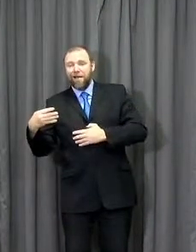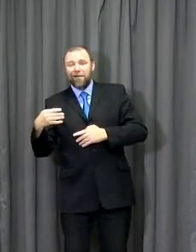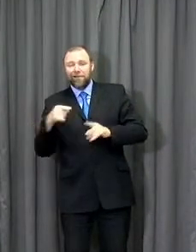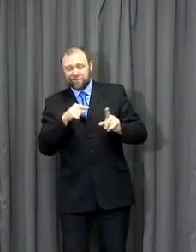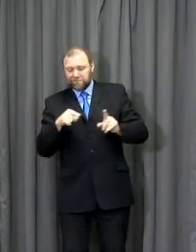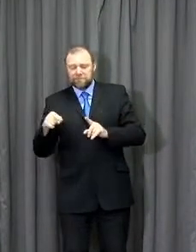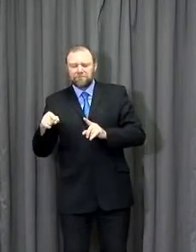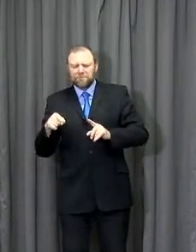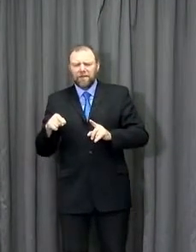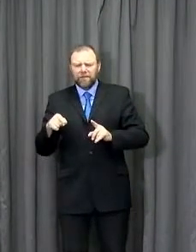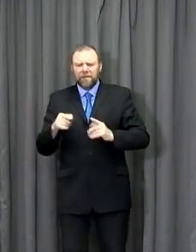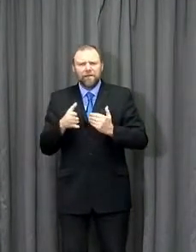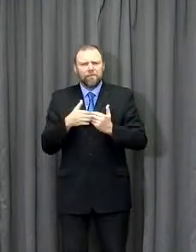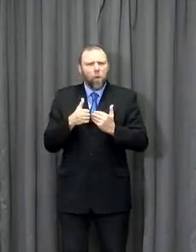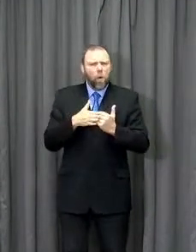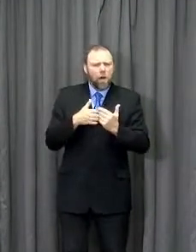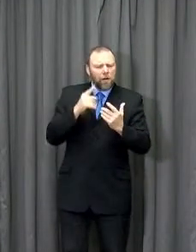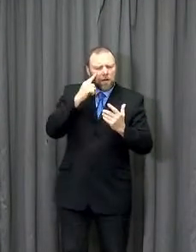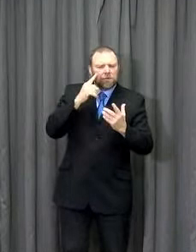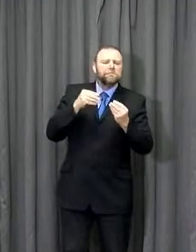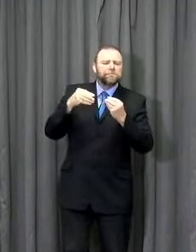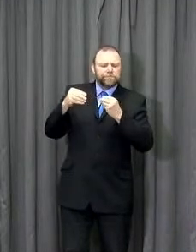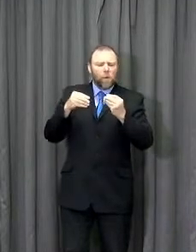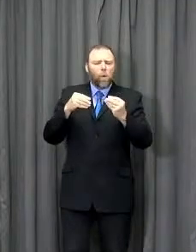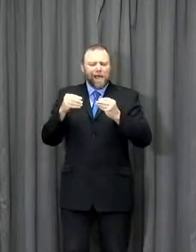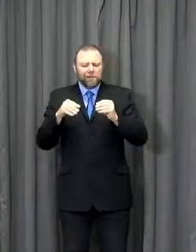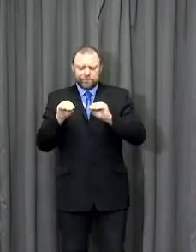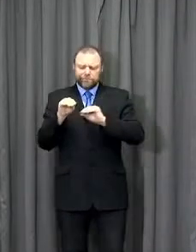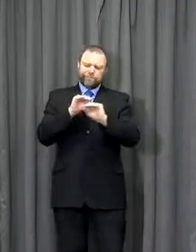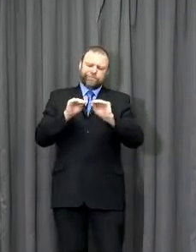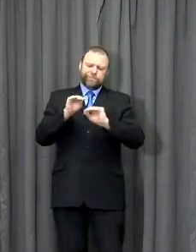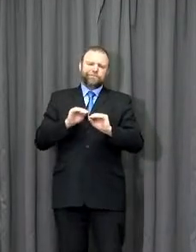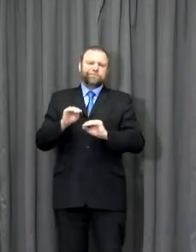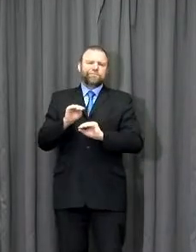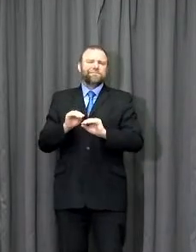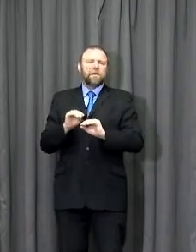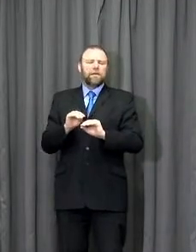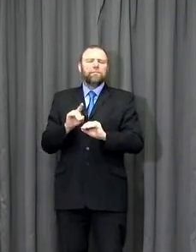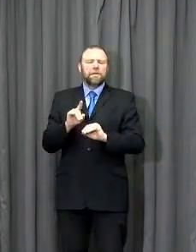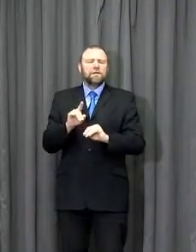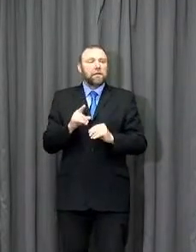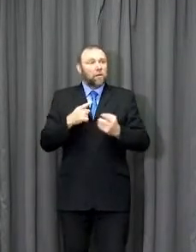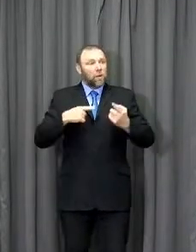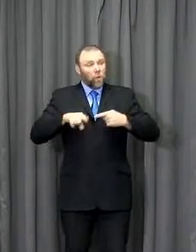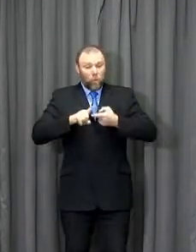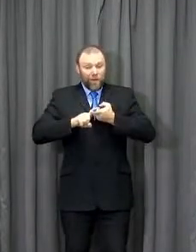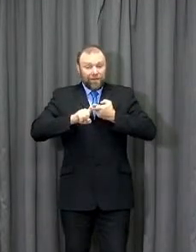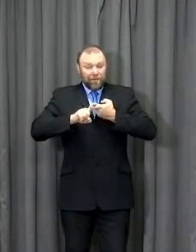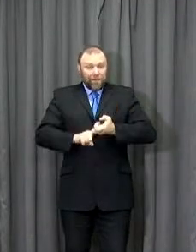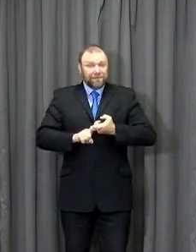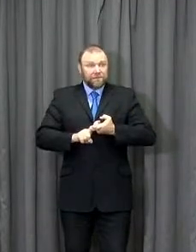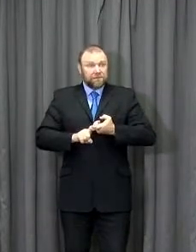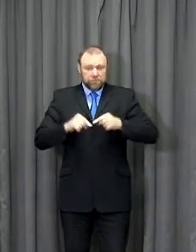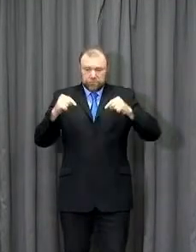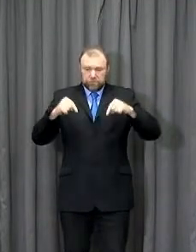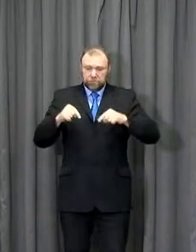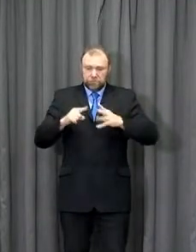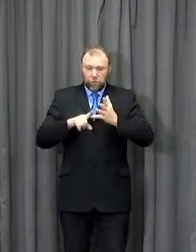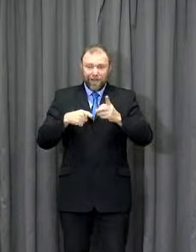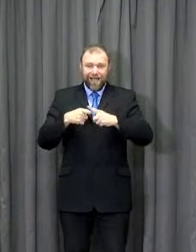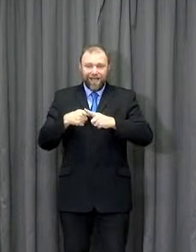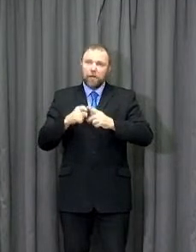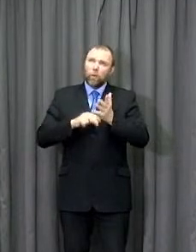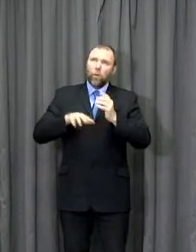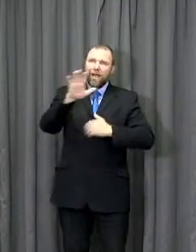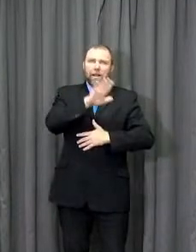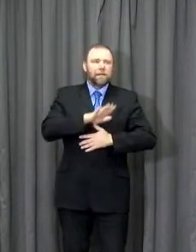thinking about what are the criteria that we should be employing before then. We are committed in the UK and here in Wales, of course, to